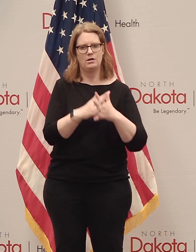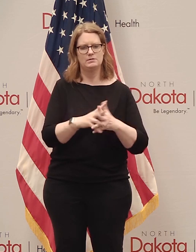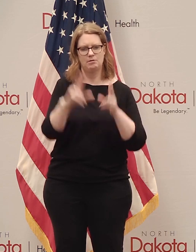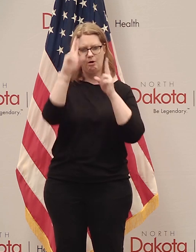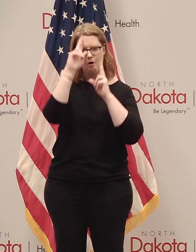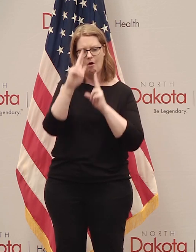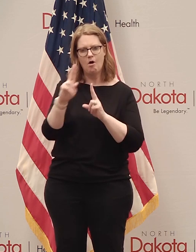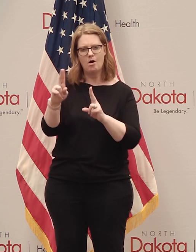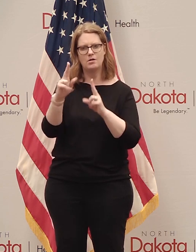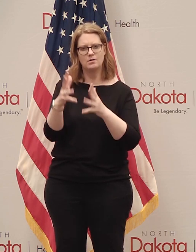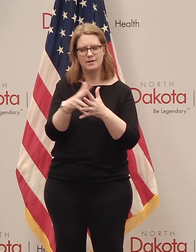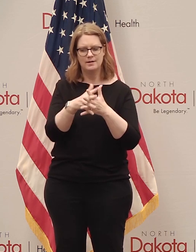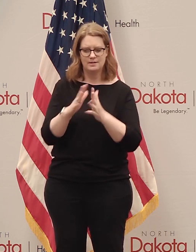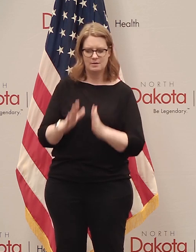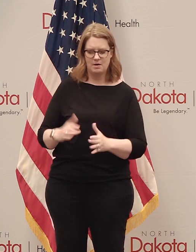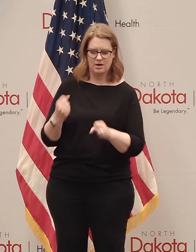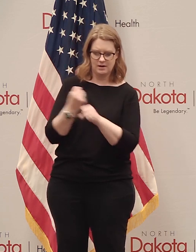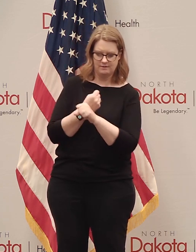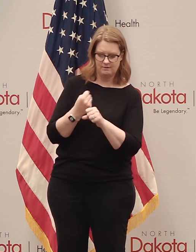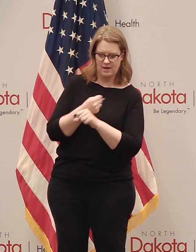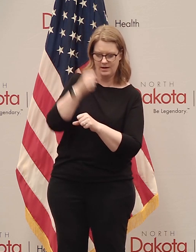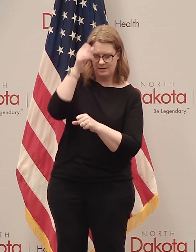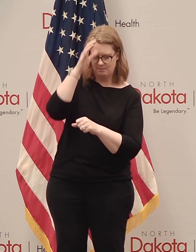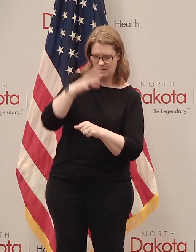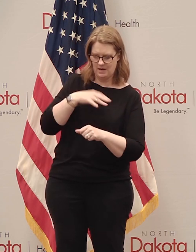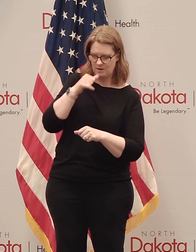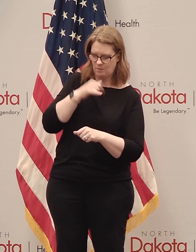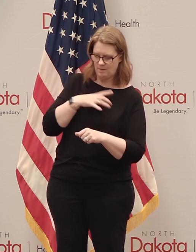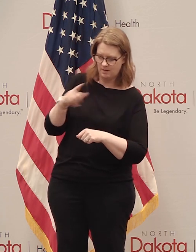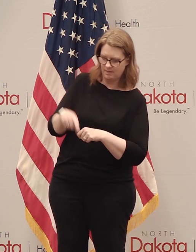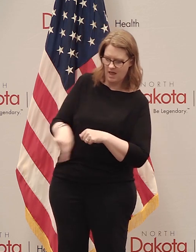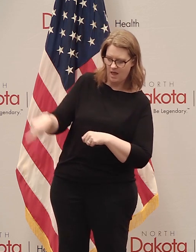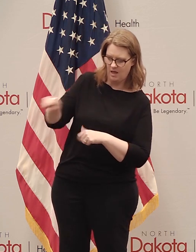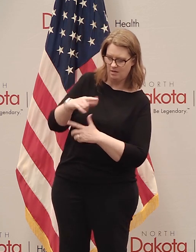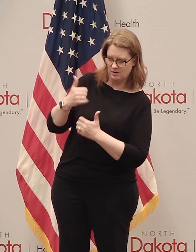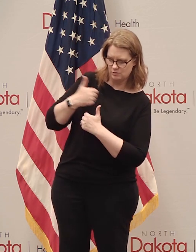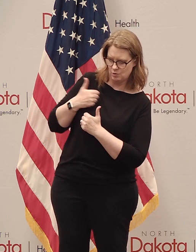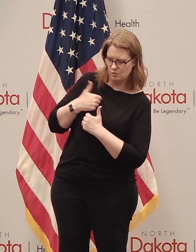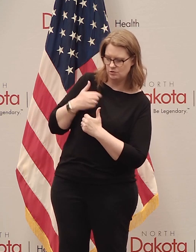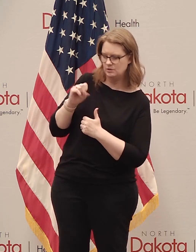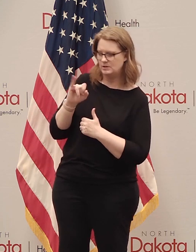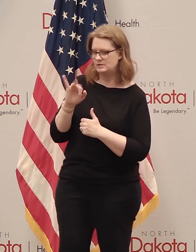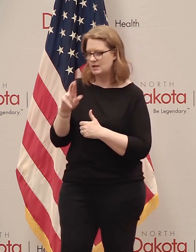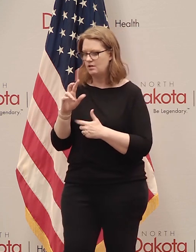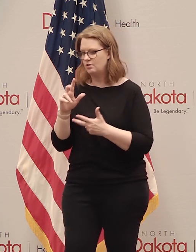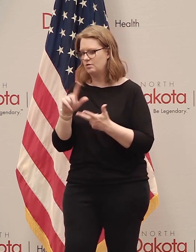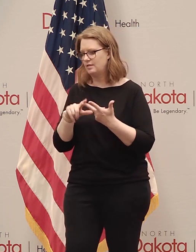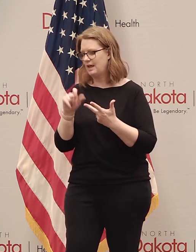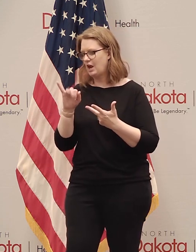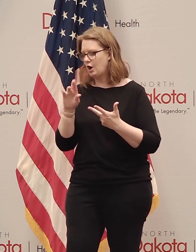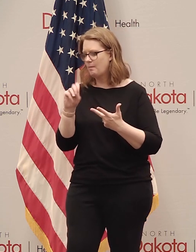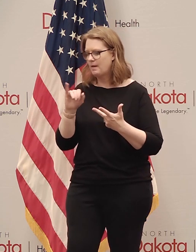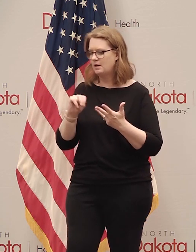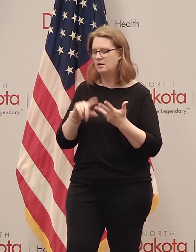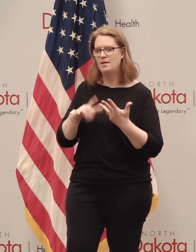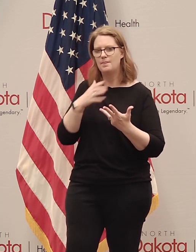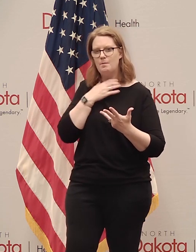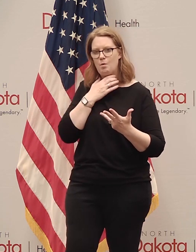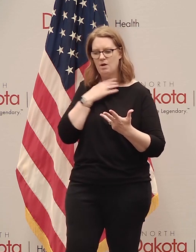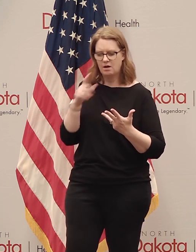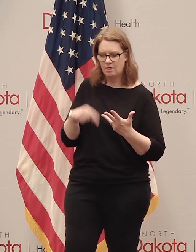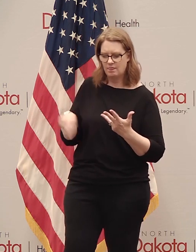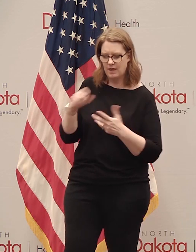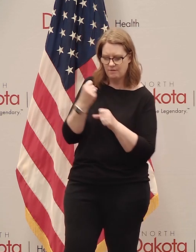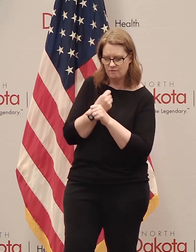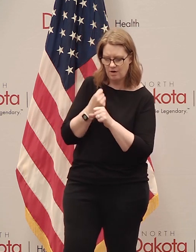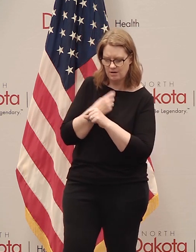the American fighting men and women, for it is they, the soldier, the sailor, the airman, and the Marine, who have fought to preserve freedom.